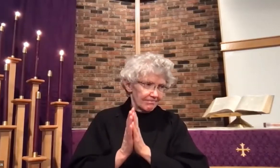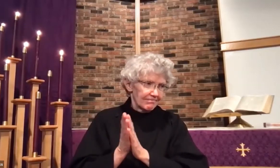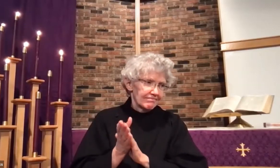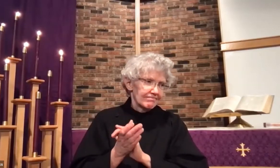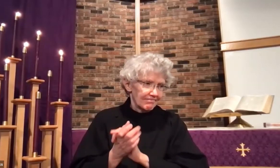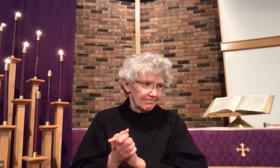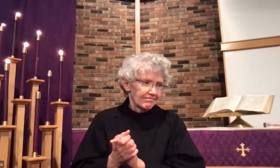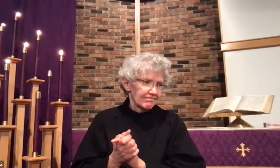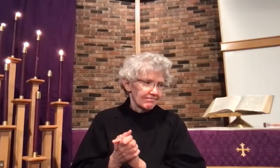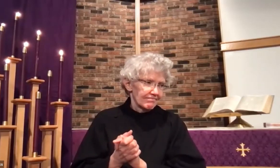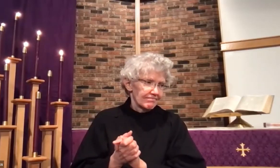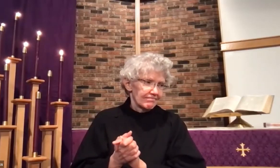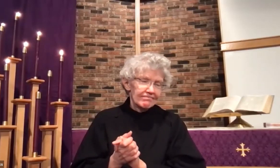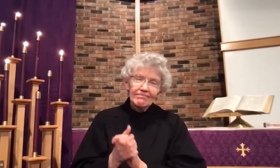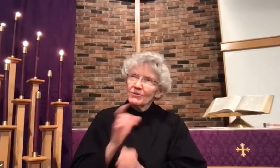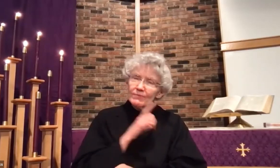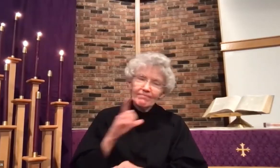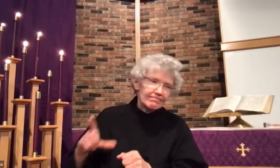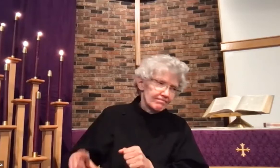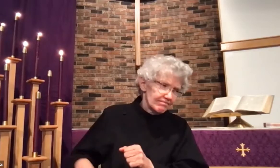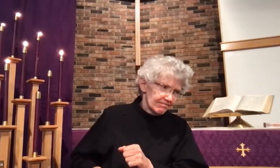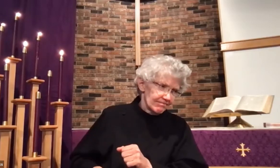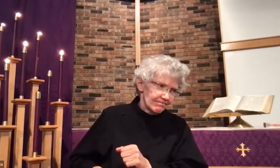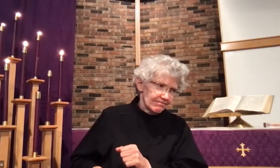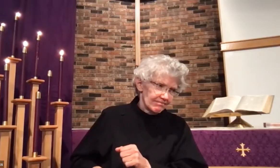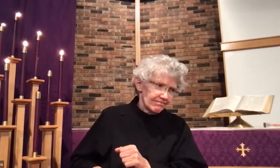And now the offering prayer.